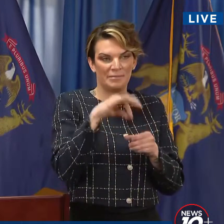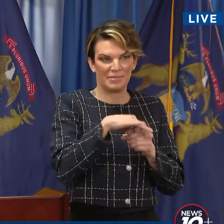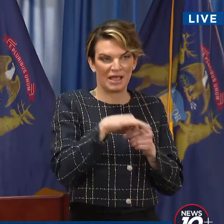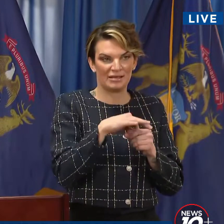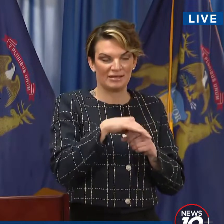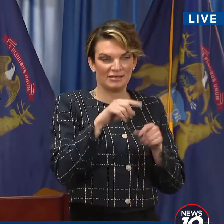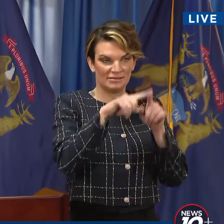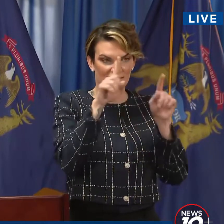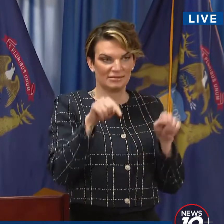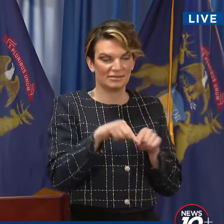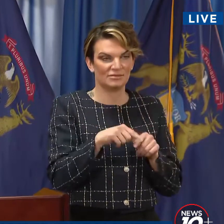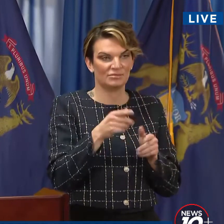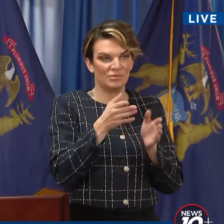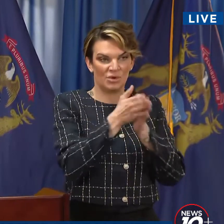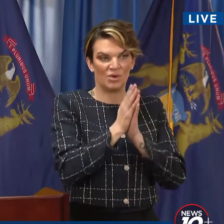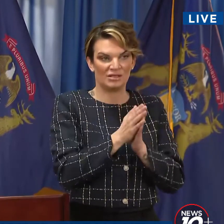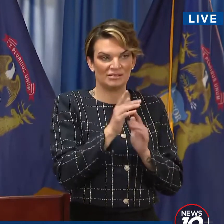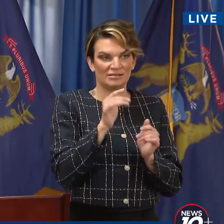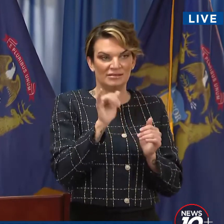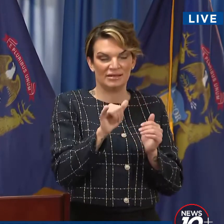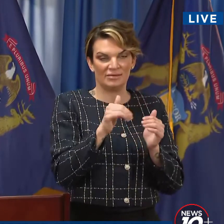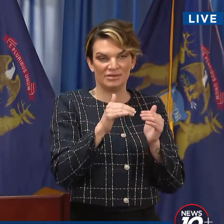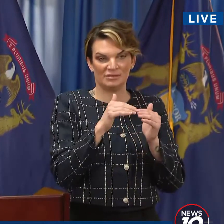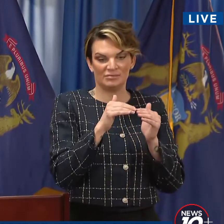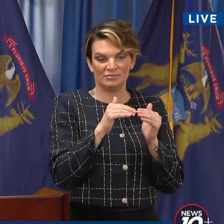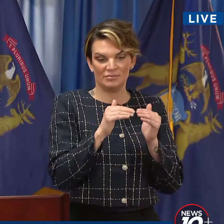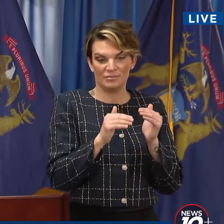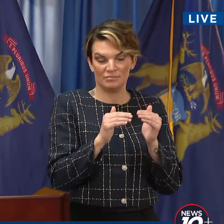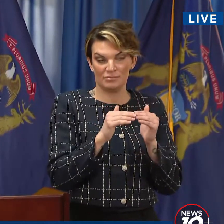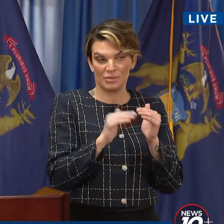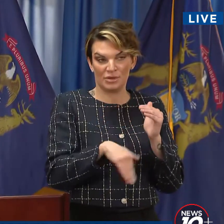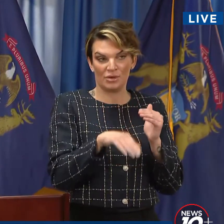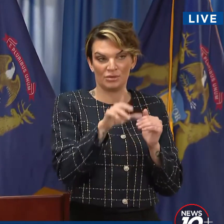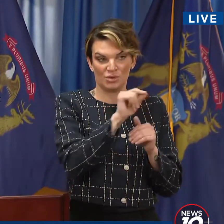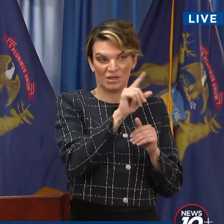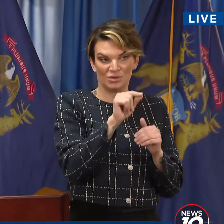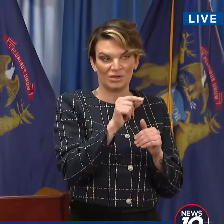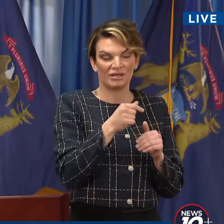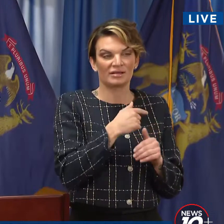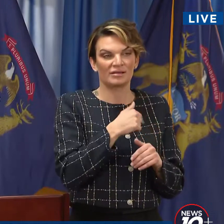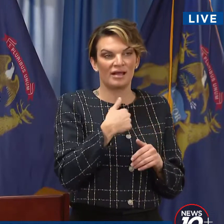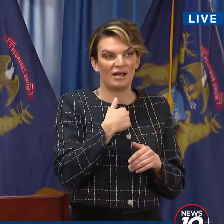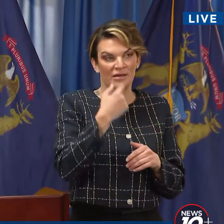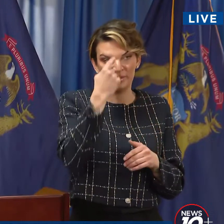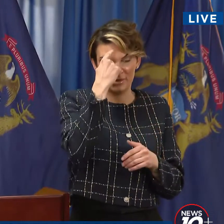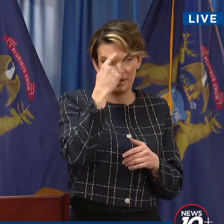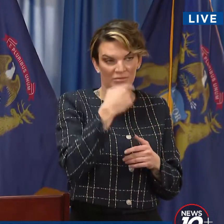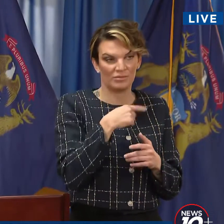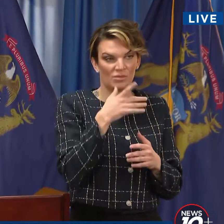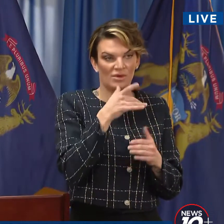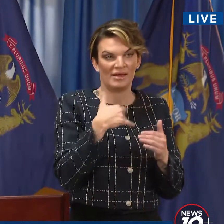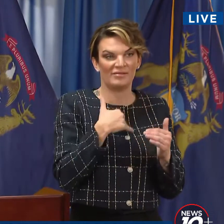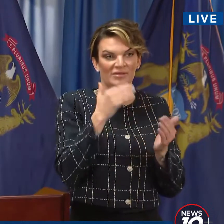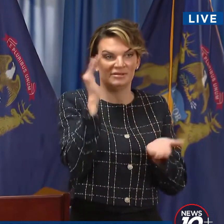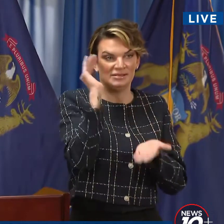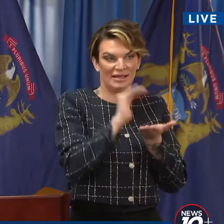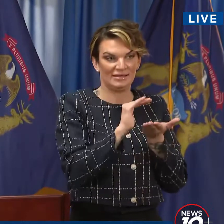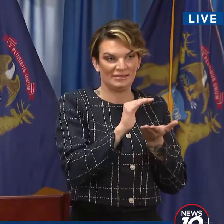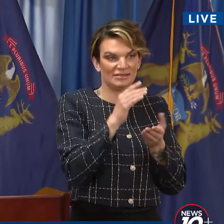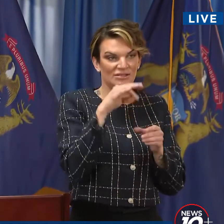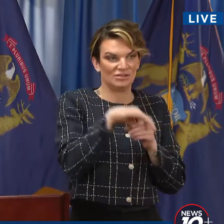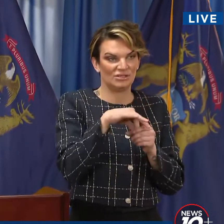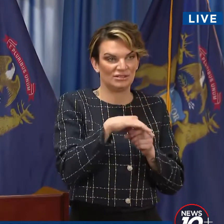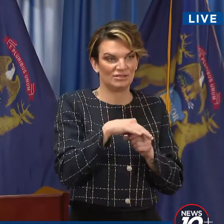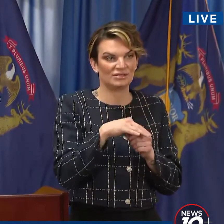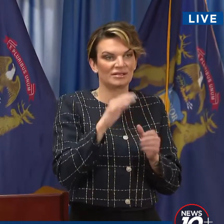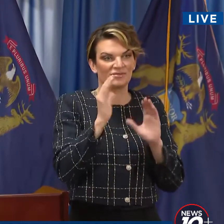far below where we were in 2020. So I actually came into the latter days of this election cycle thinking we'd have a much lower turnout election than